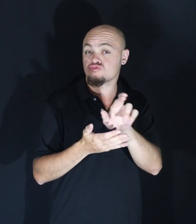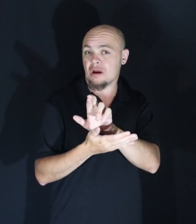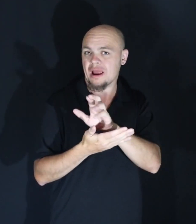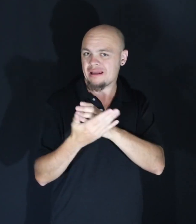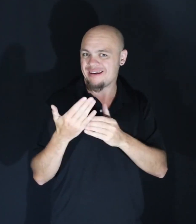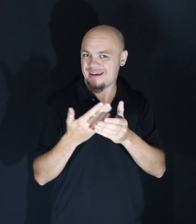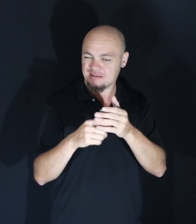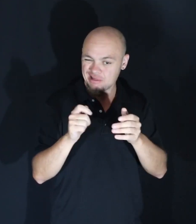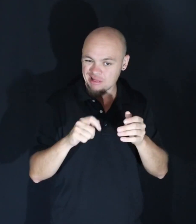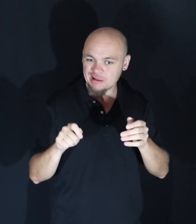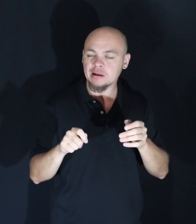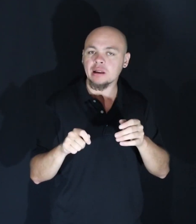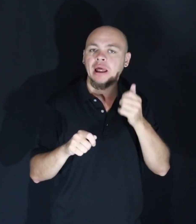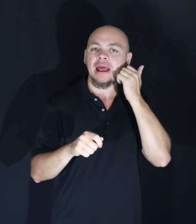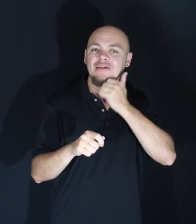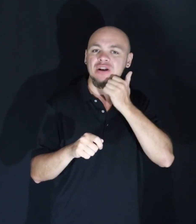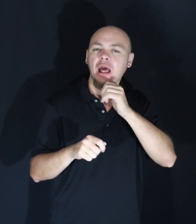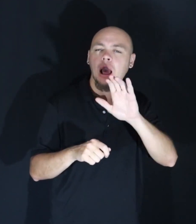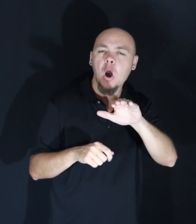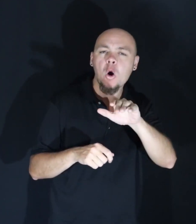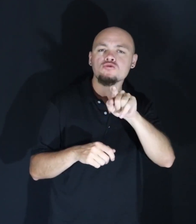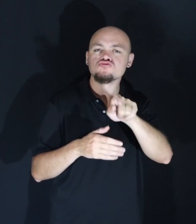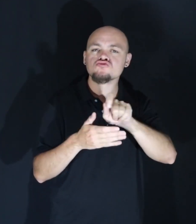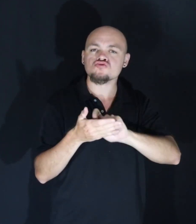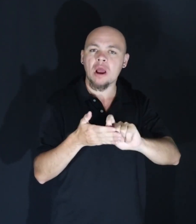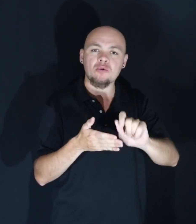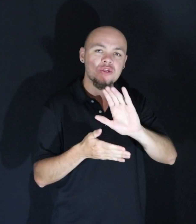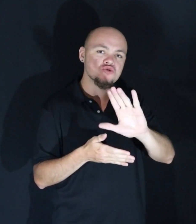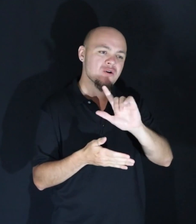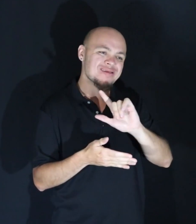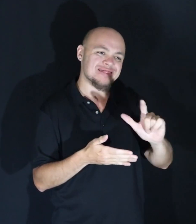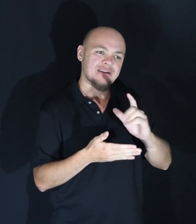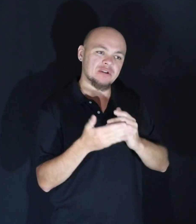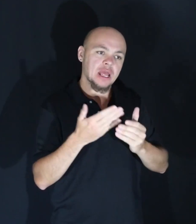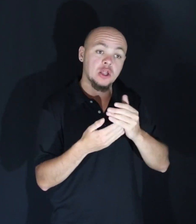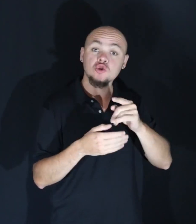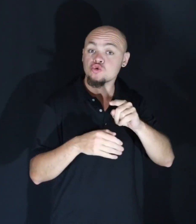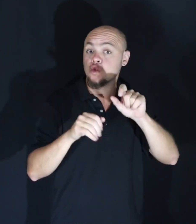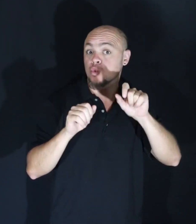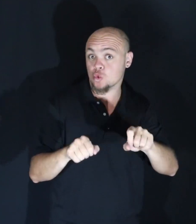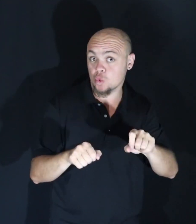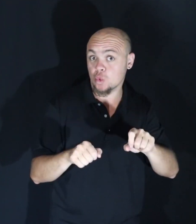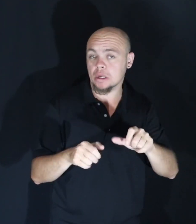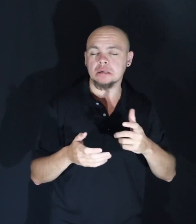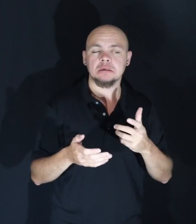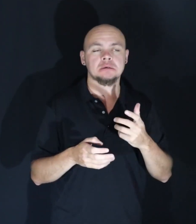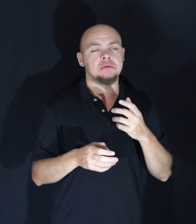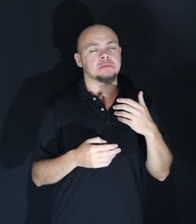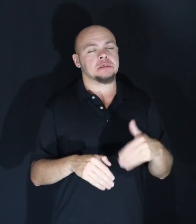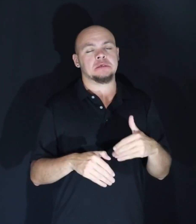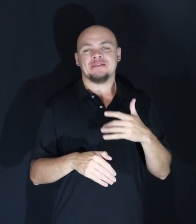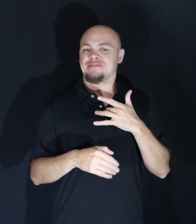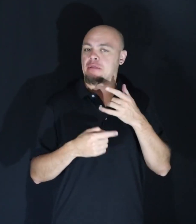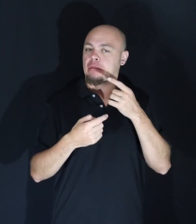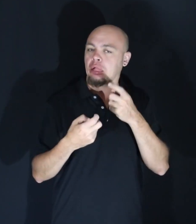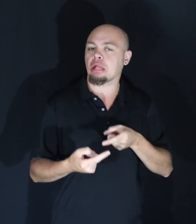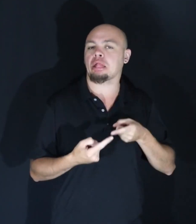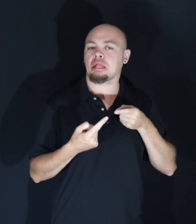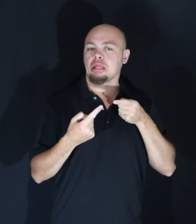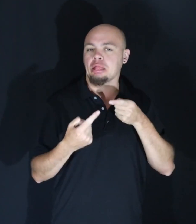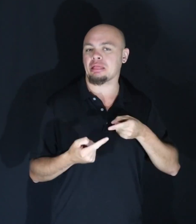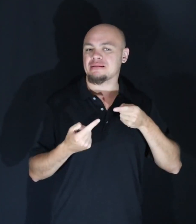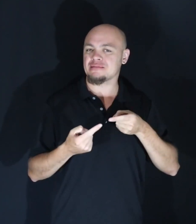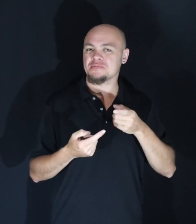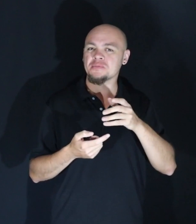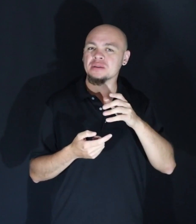every day to write with your left. Yes, you could do it, but every moment to be harder than it needs to be. Imagine